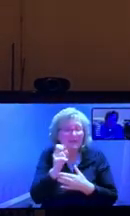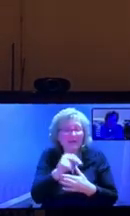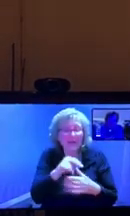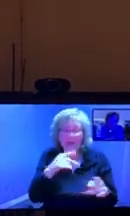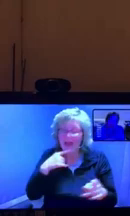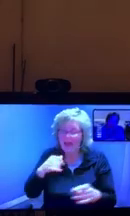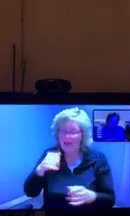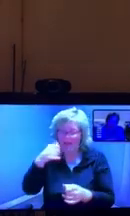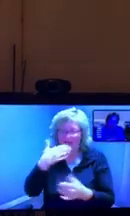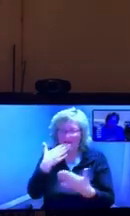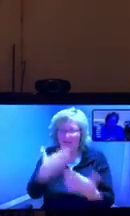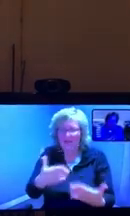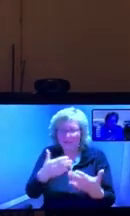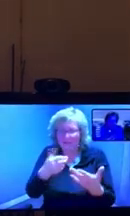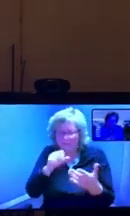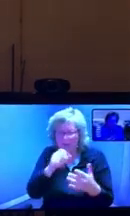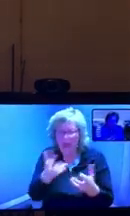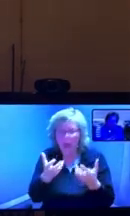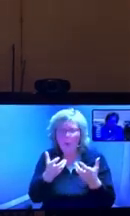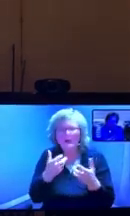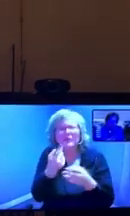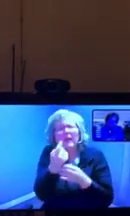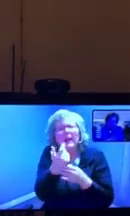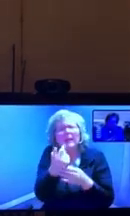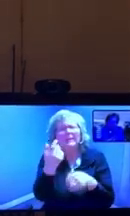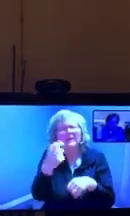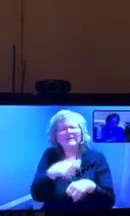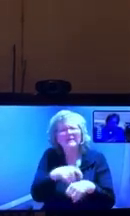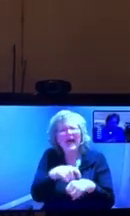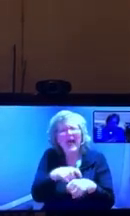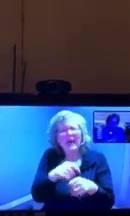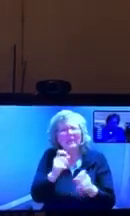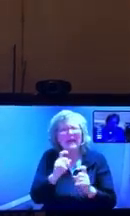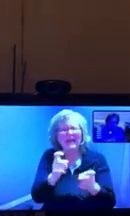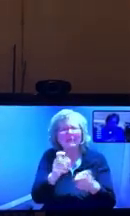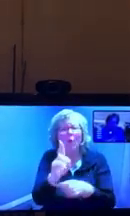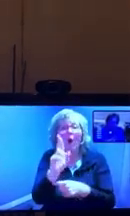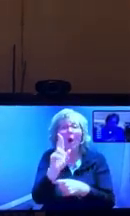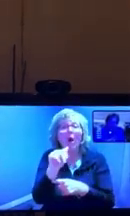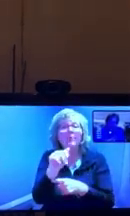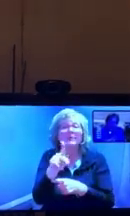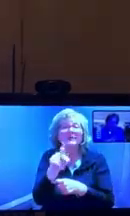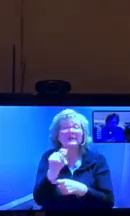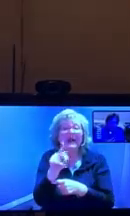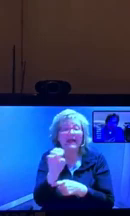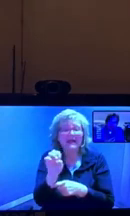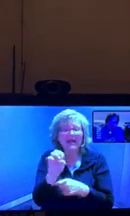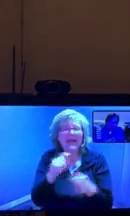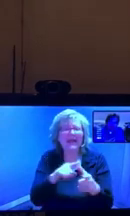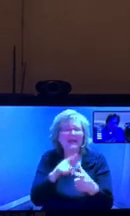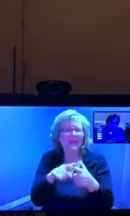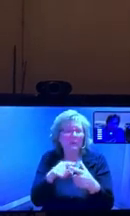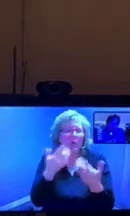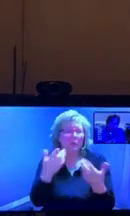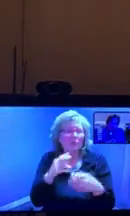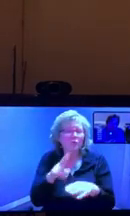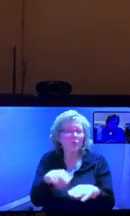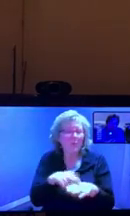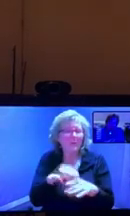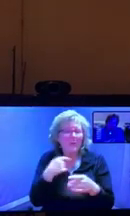guys. I want to take just a minute of time here and bring you guys an update, and then, as we normally do, we will go out and have